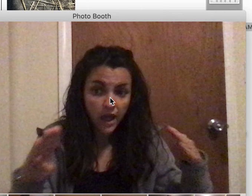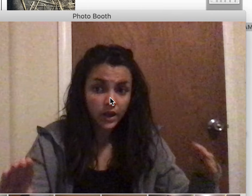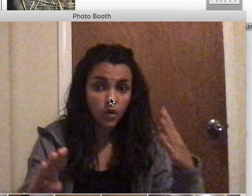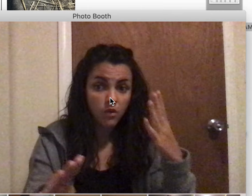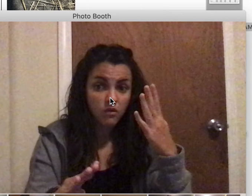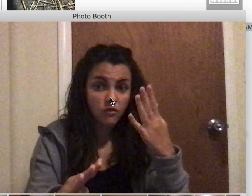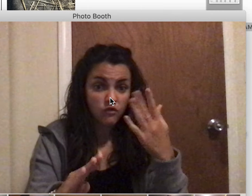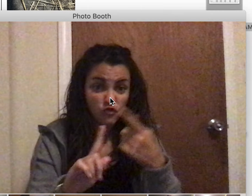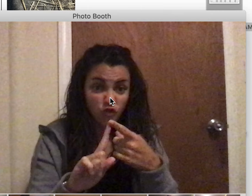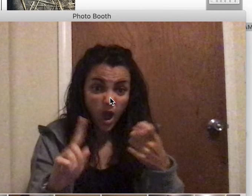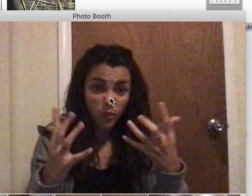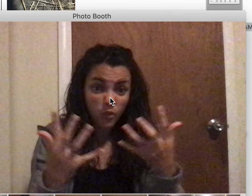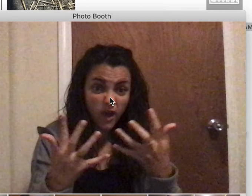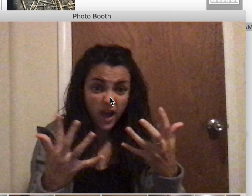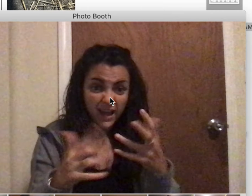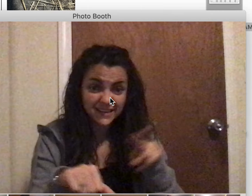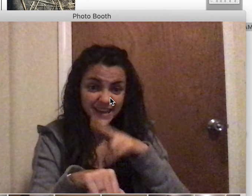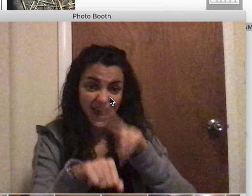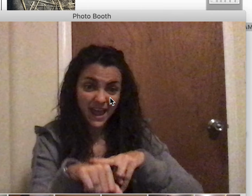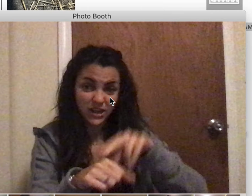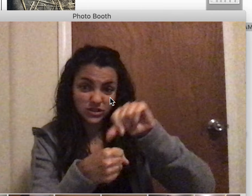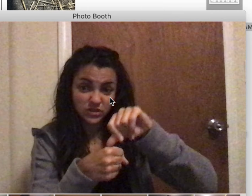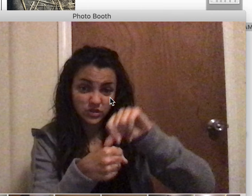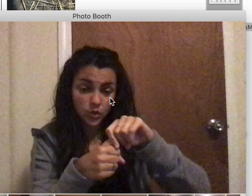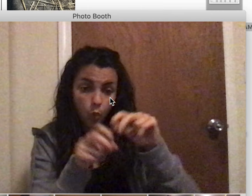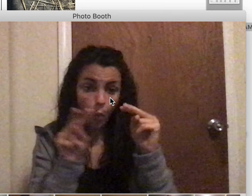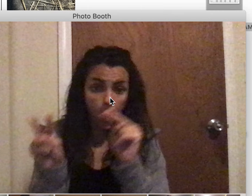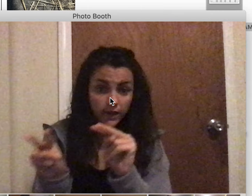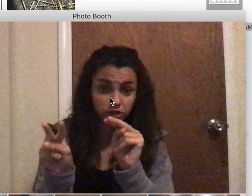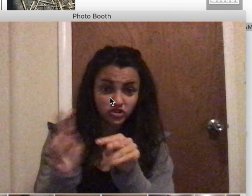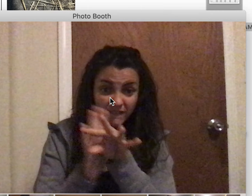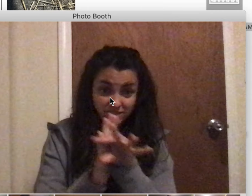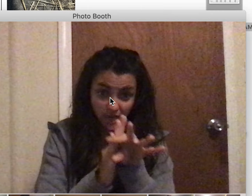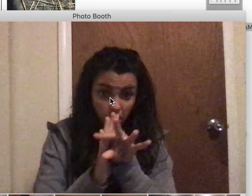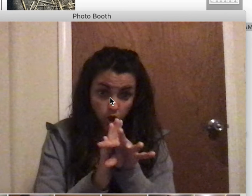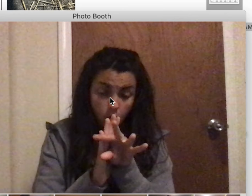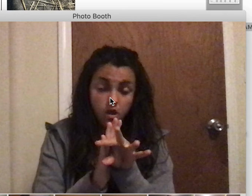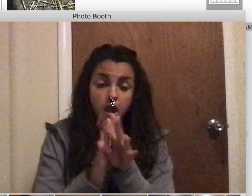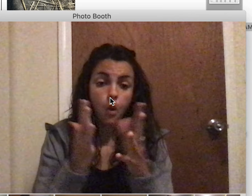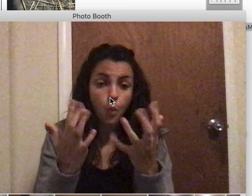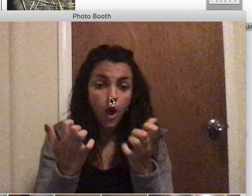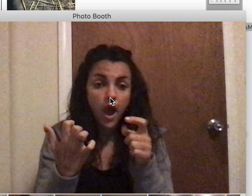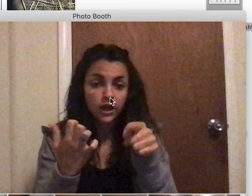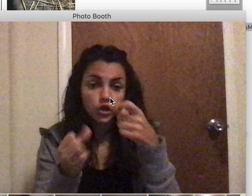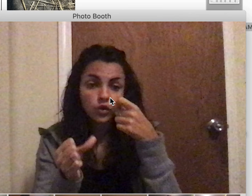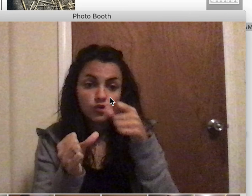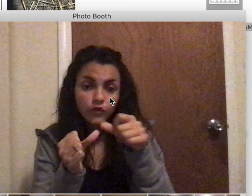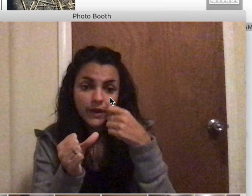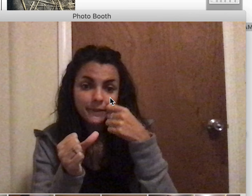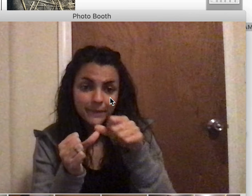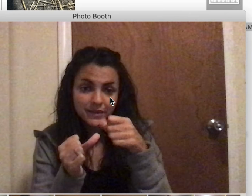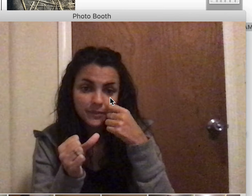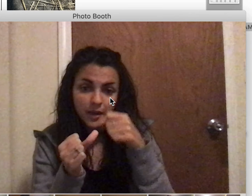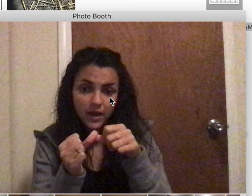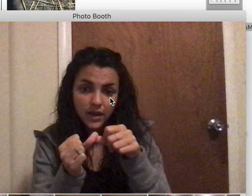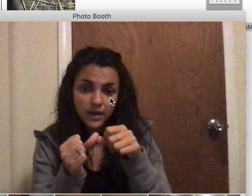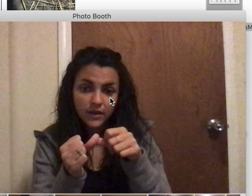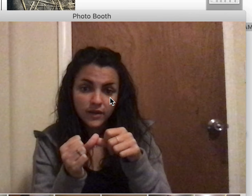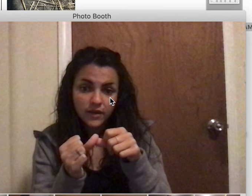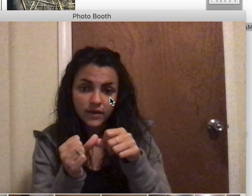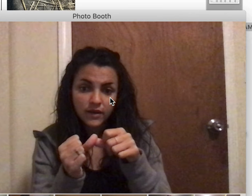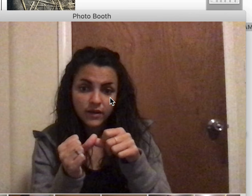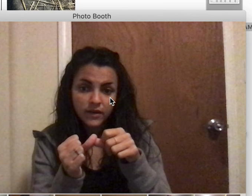this video. While we're watching this video, I want you to keep in mind what are the consequences